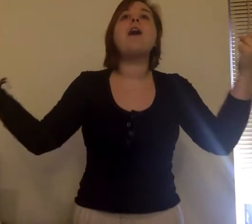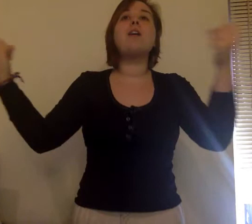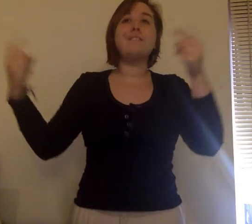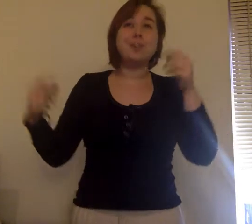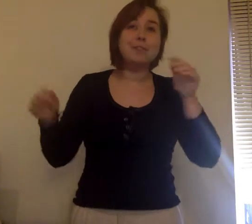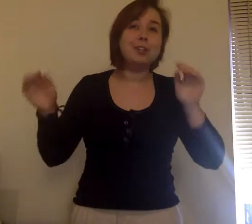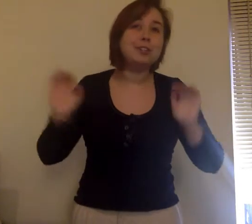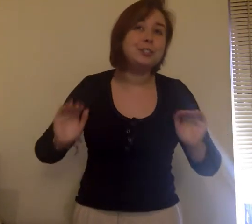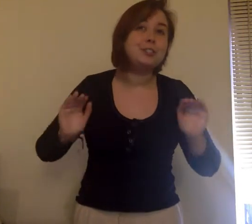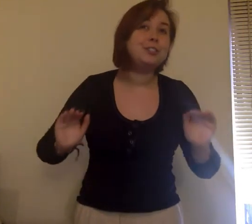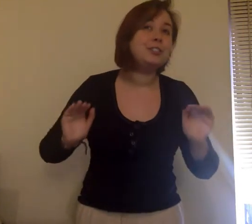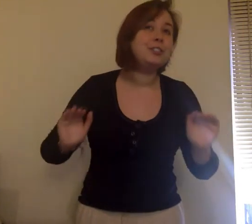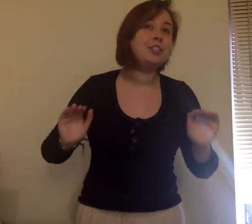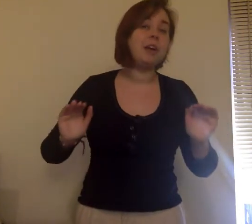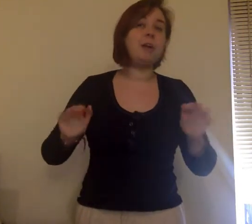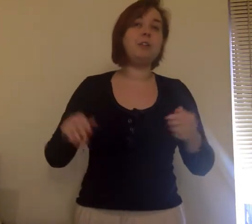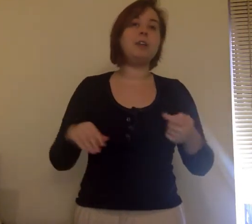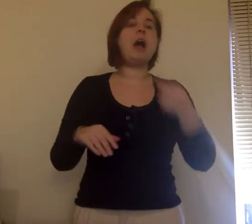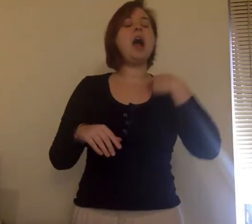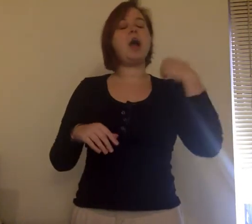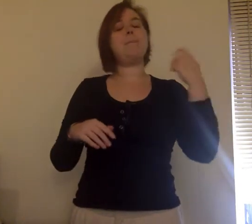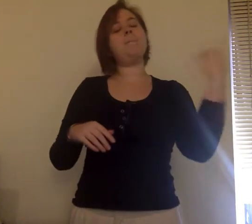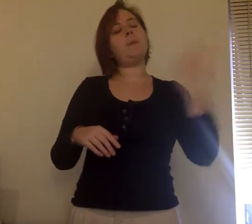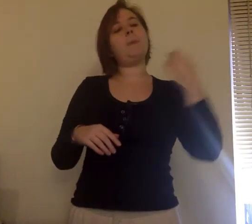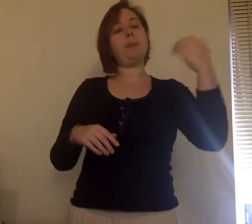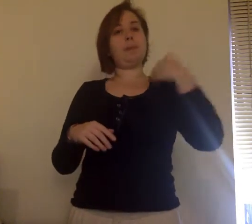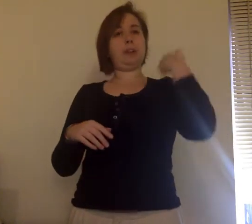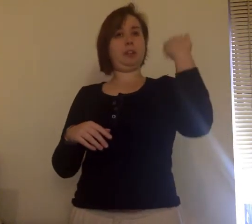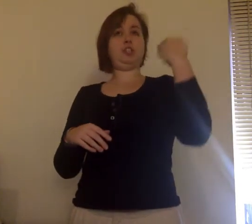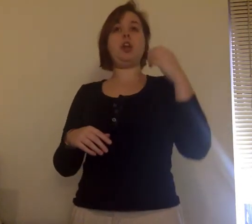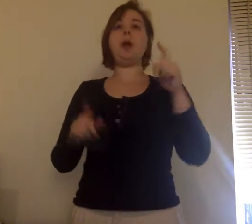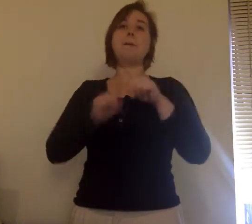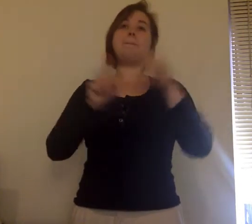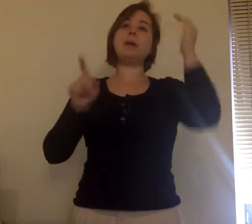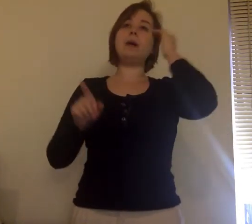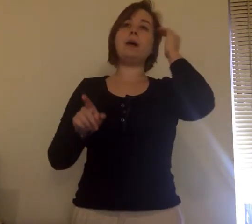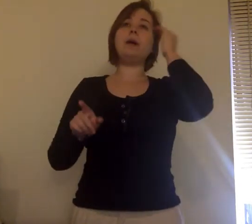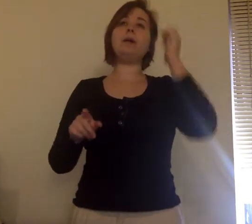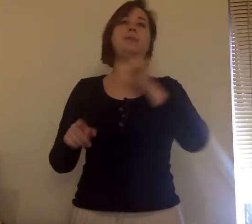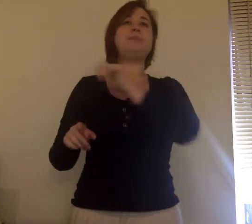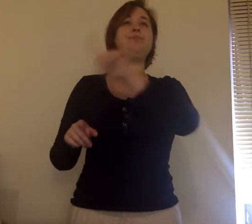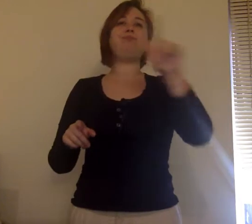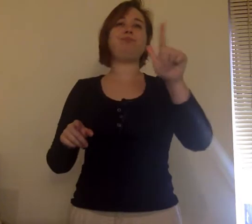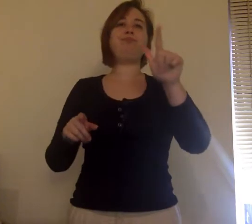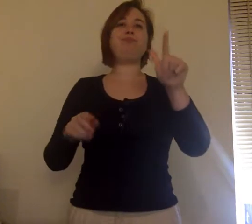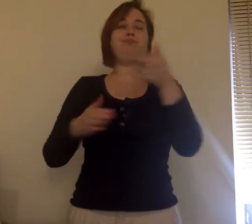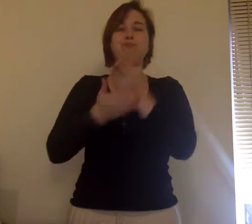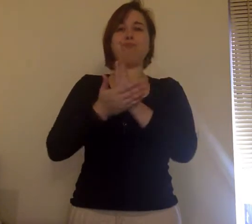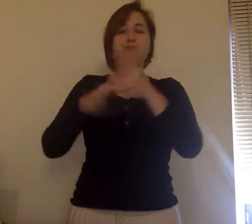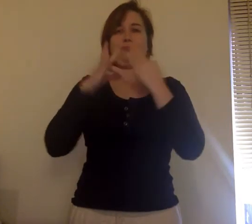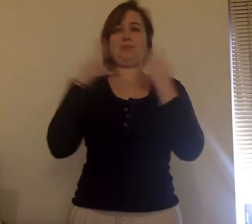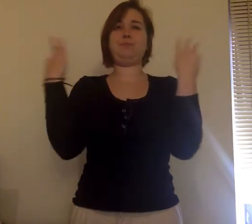I'm only a child, yet I know we are all part of a family, 5 billion strong. In fact, 30